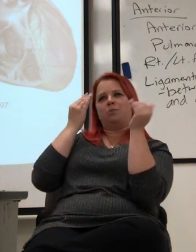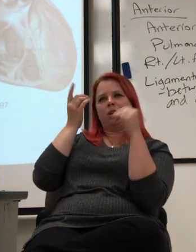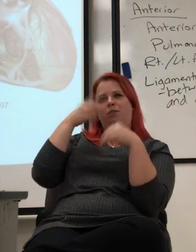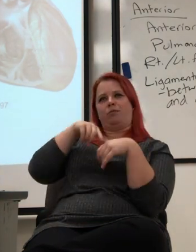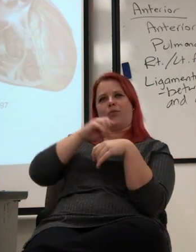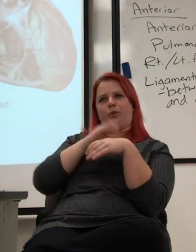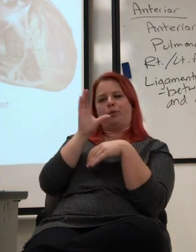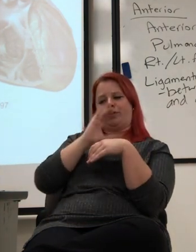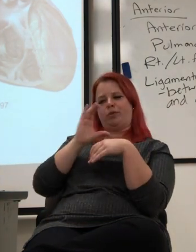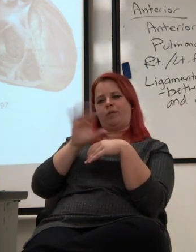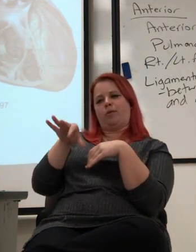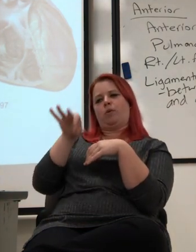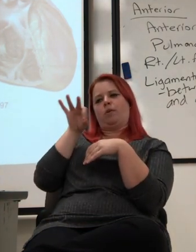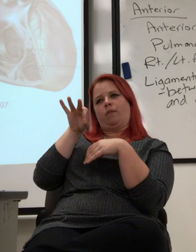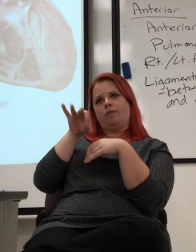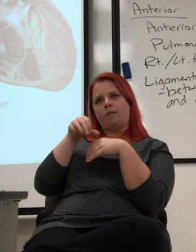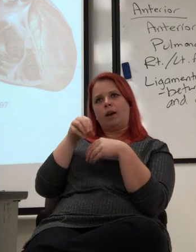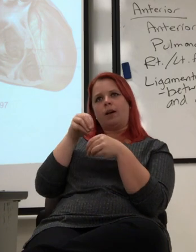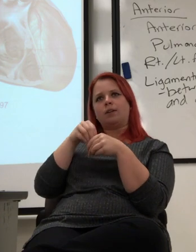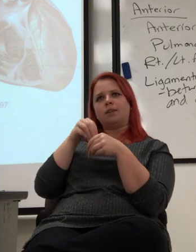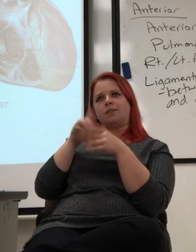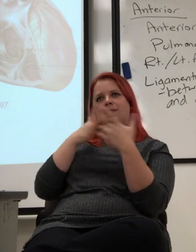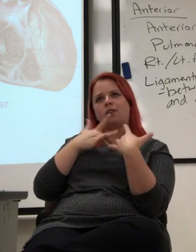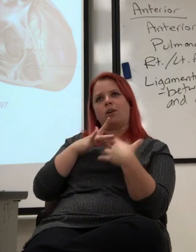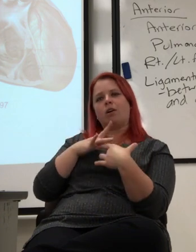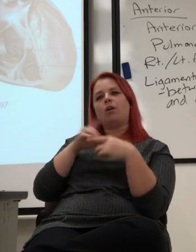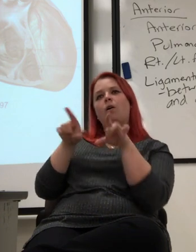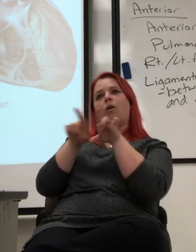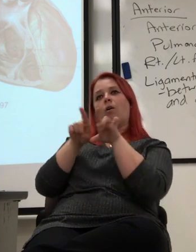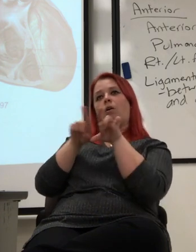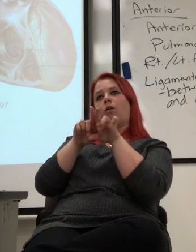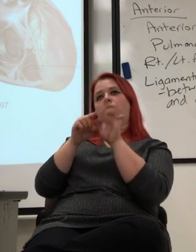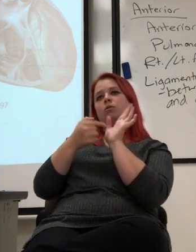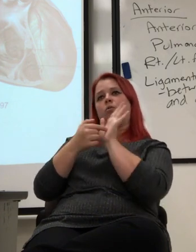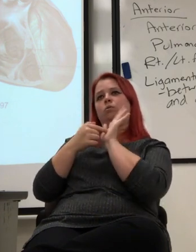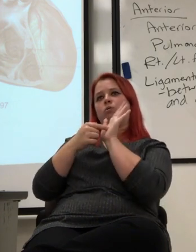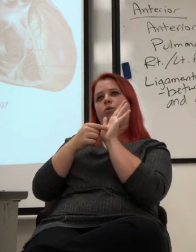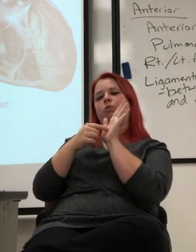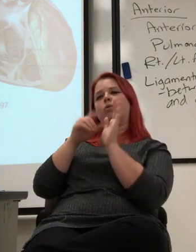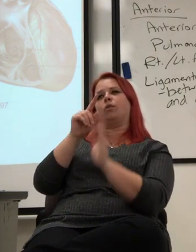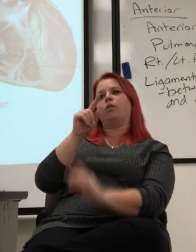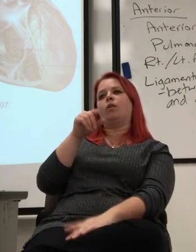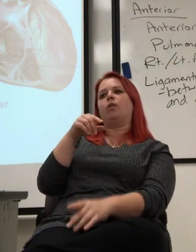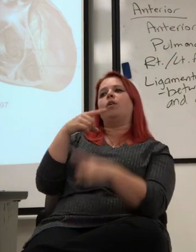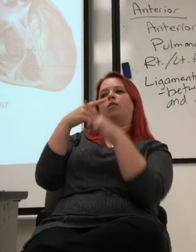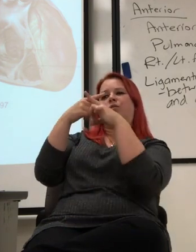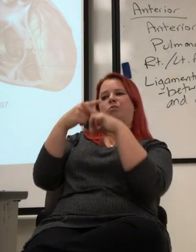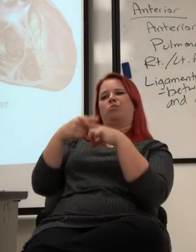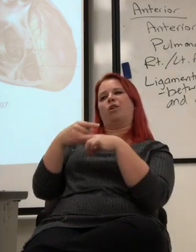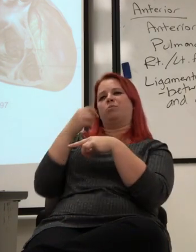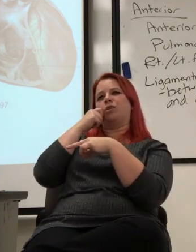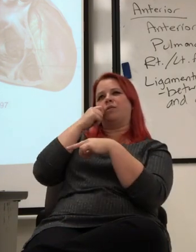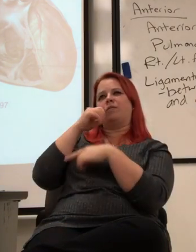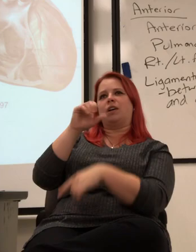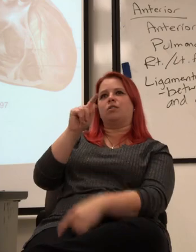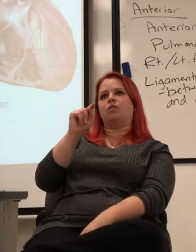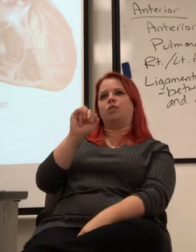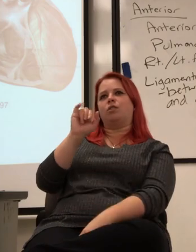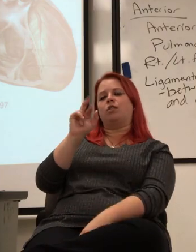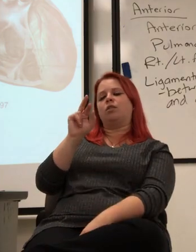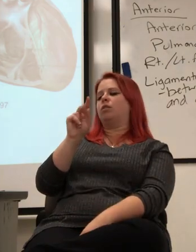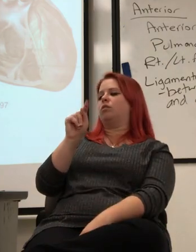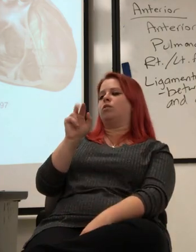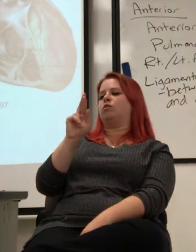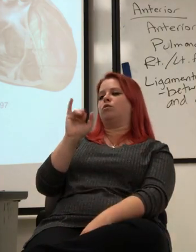for inside there. I'll ask you to point out the trabeculae carnae, the crossbars of flesh, and just find any part